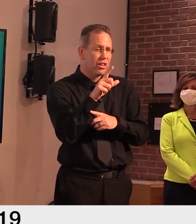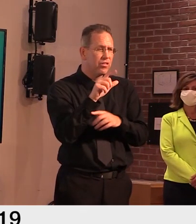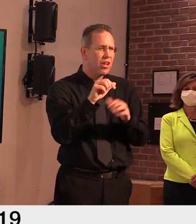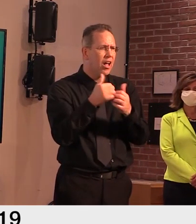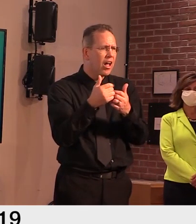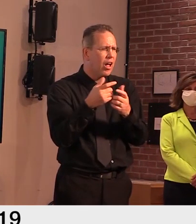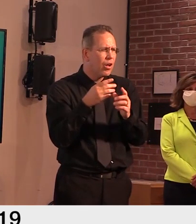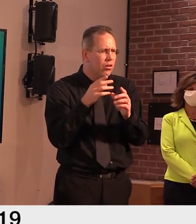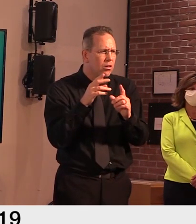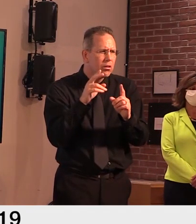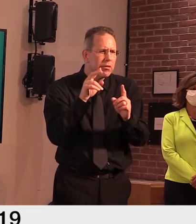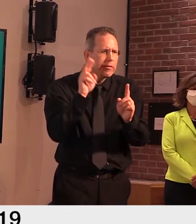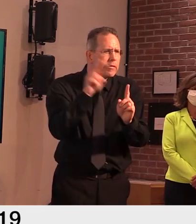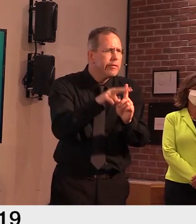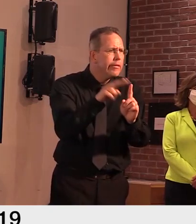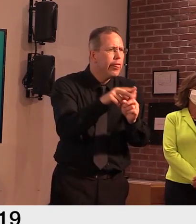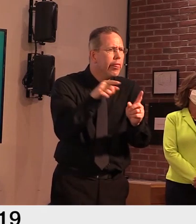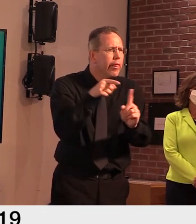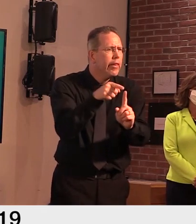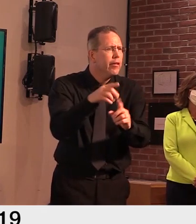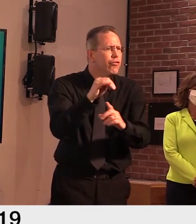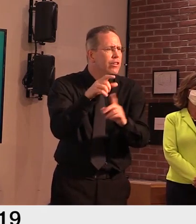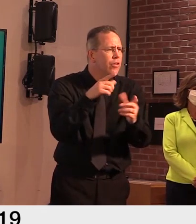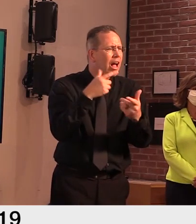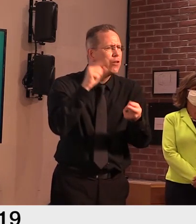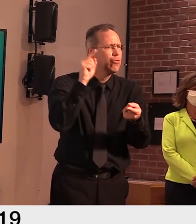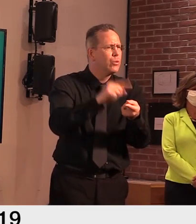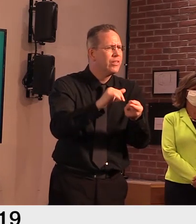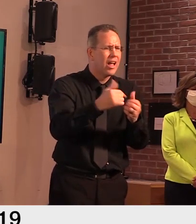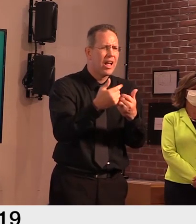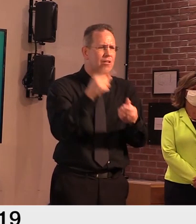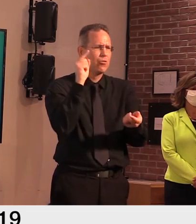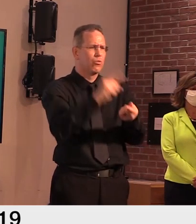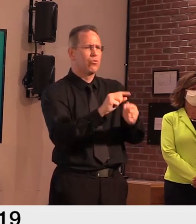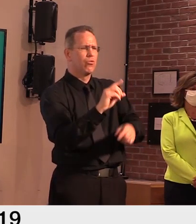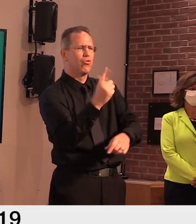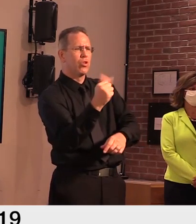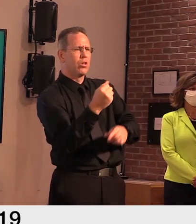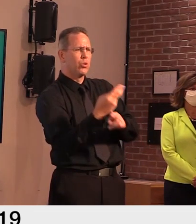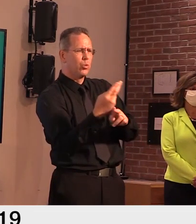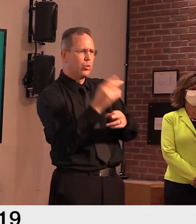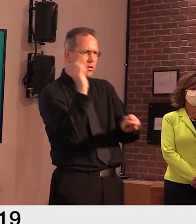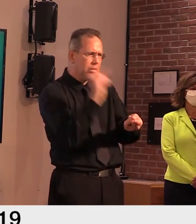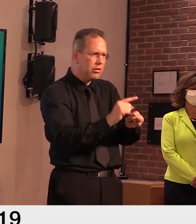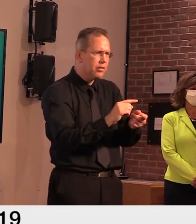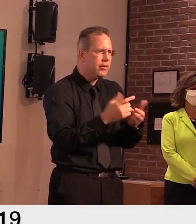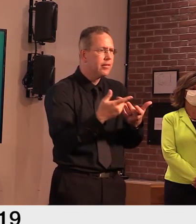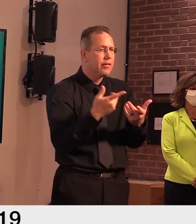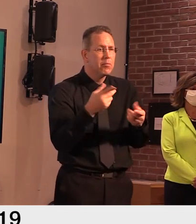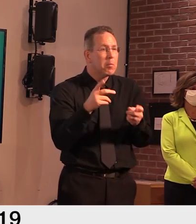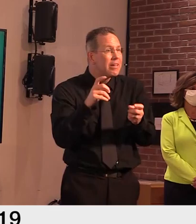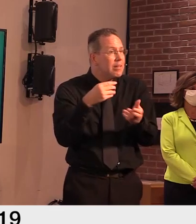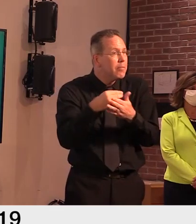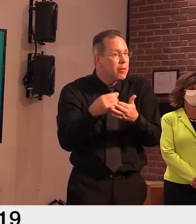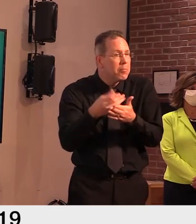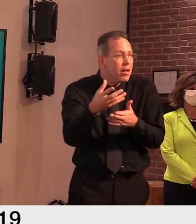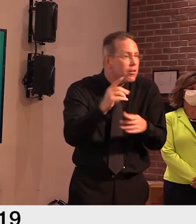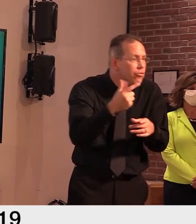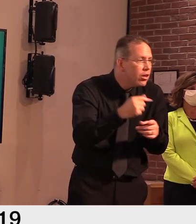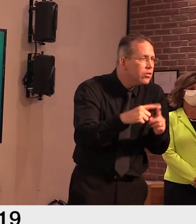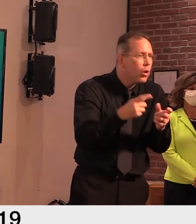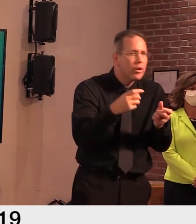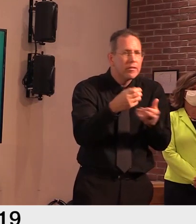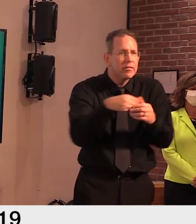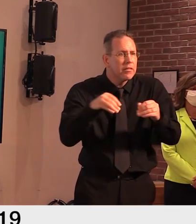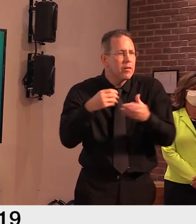to treat the issue. So I think the issue is actually larger than you're describing, that there's a variety of approaches to